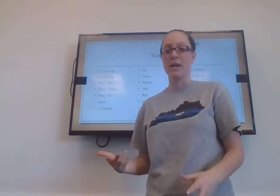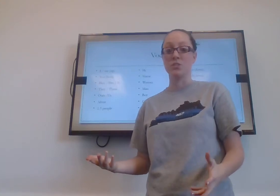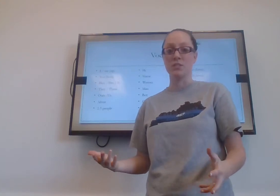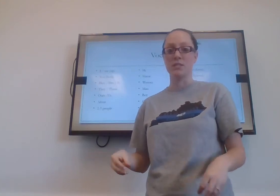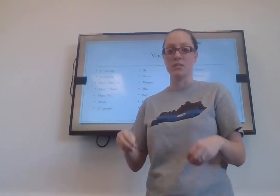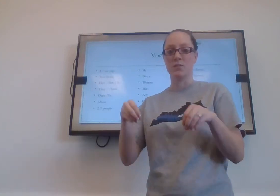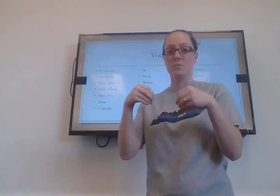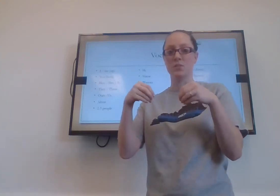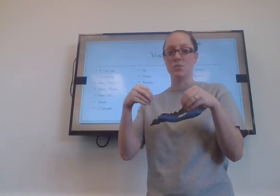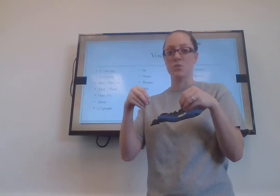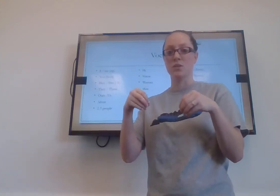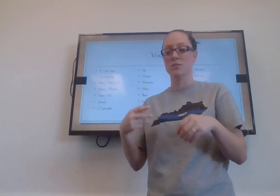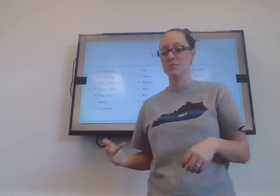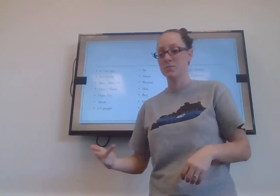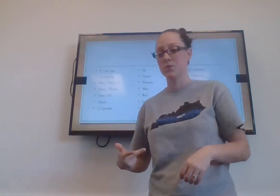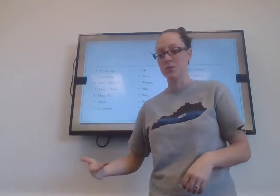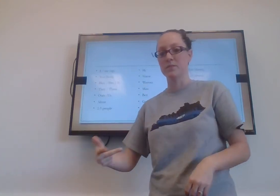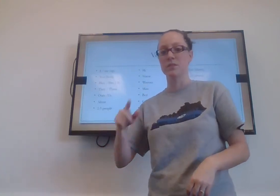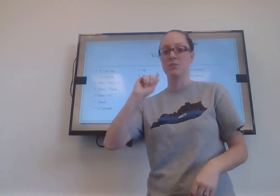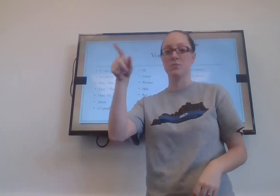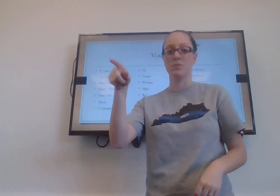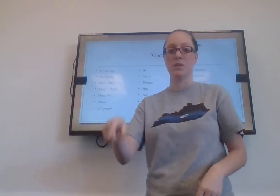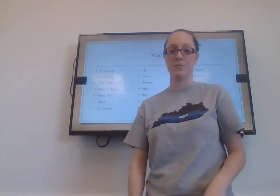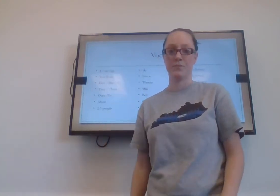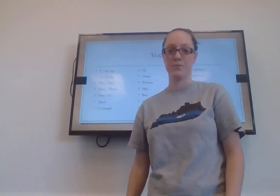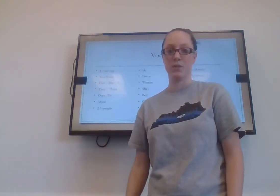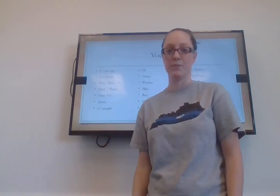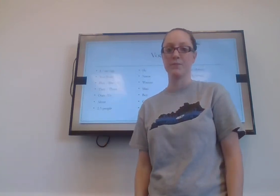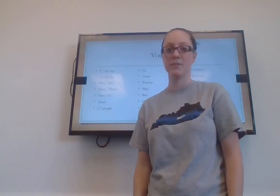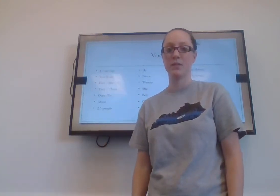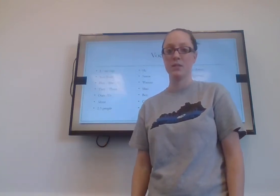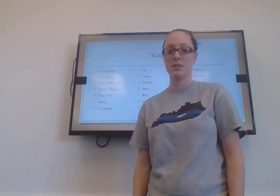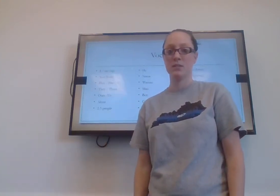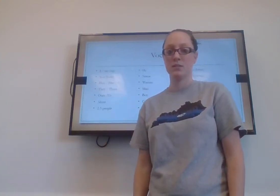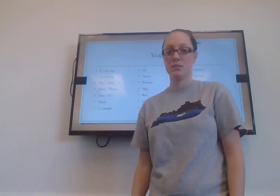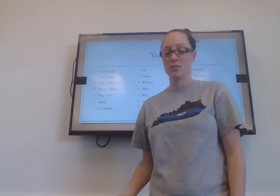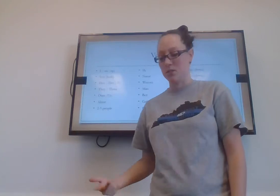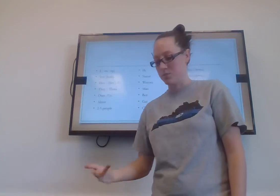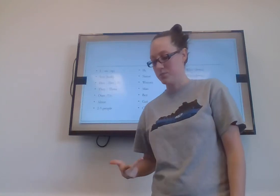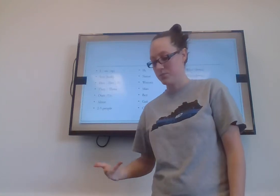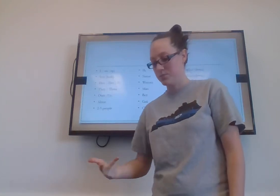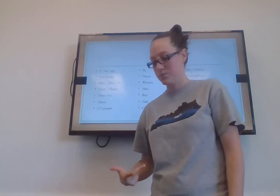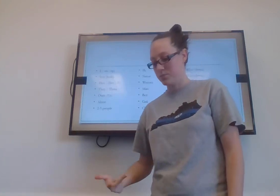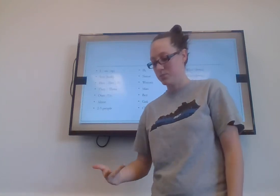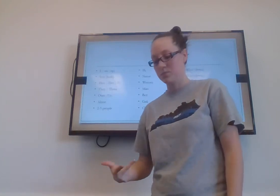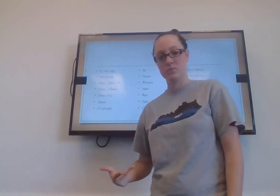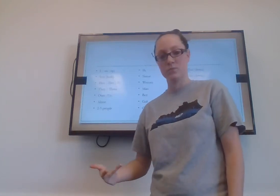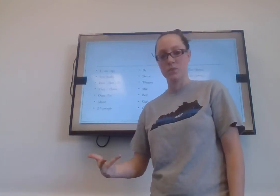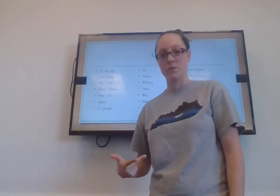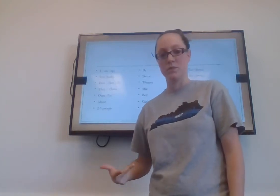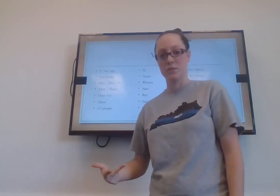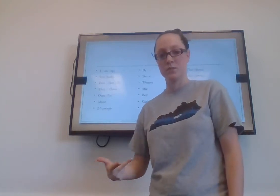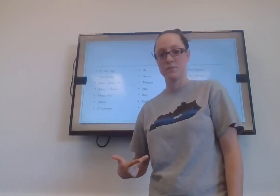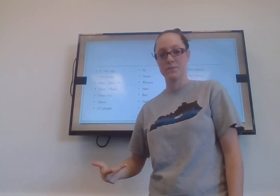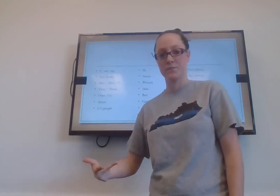Actually, in ASL would be store, 3 of us we go. Okay. So 3 of